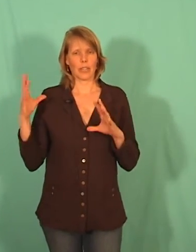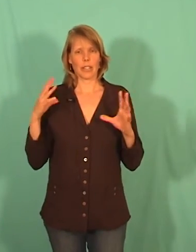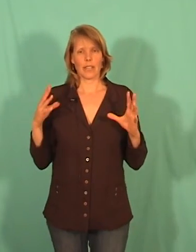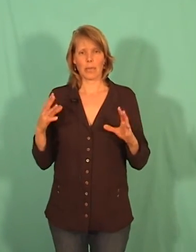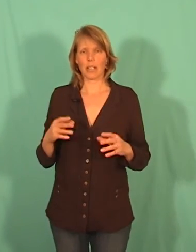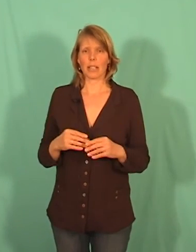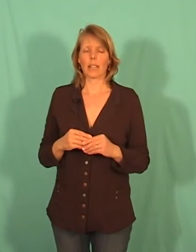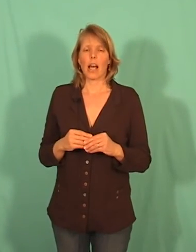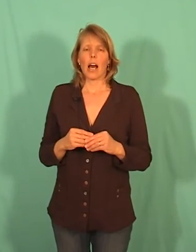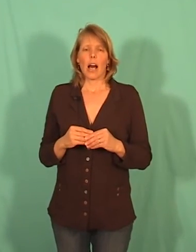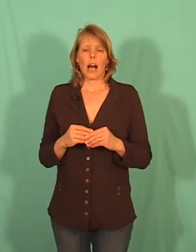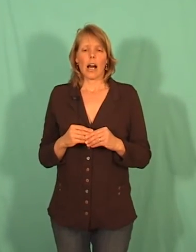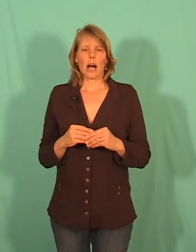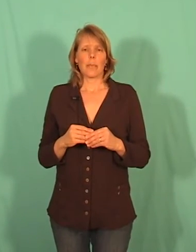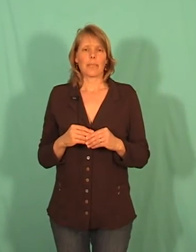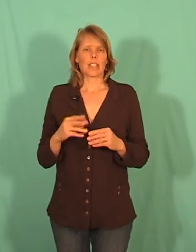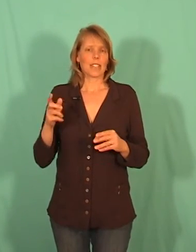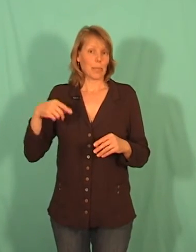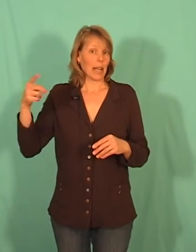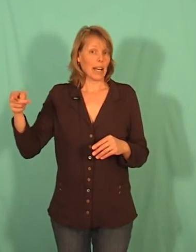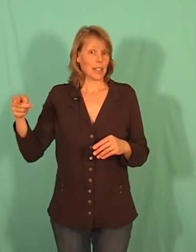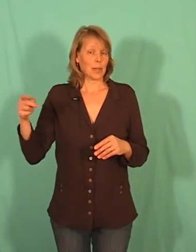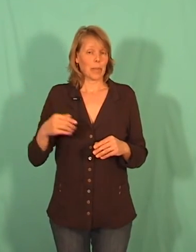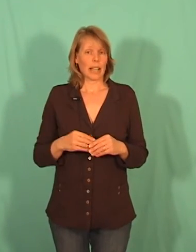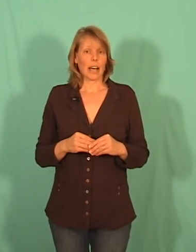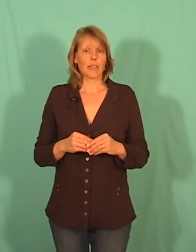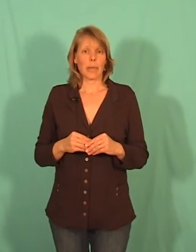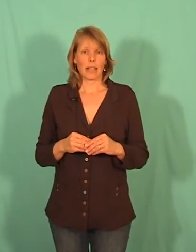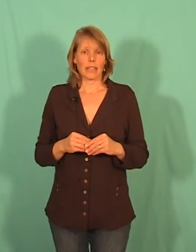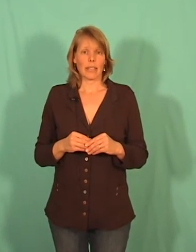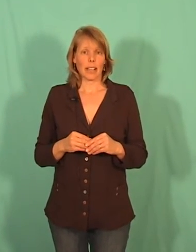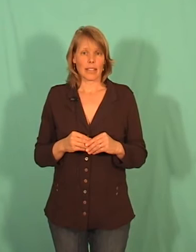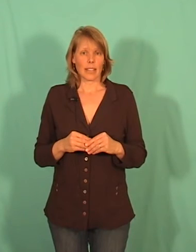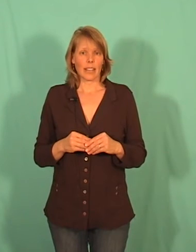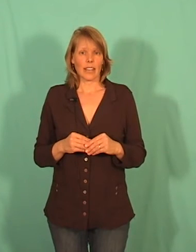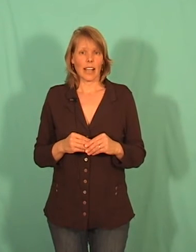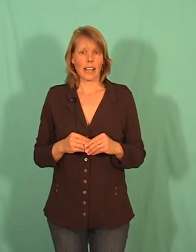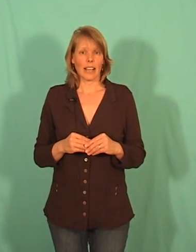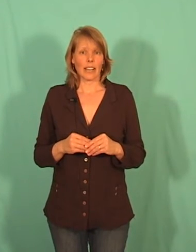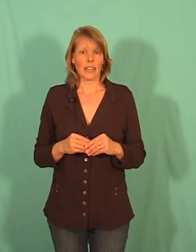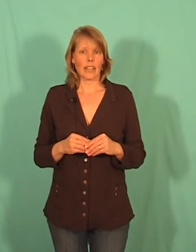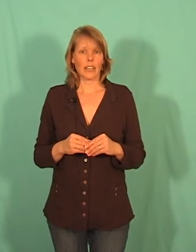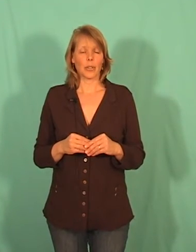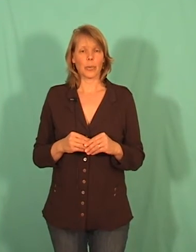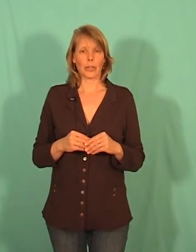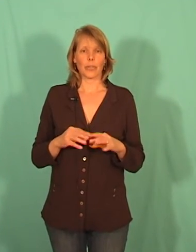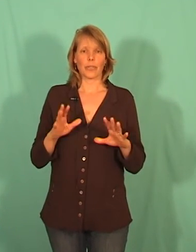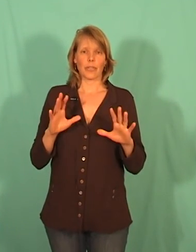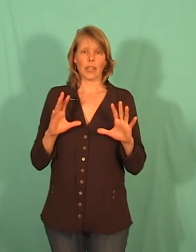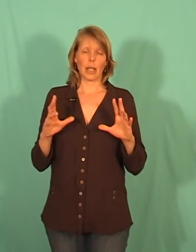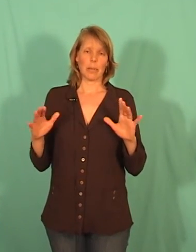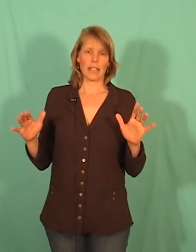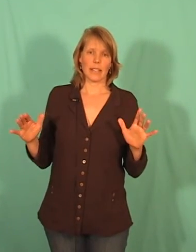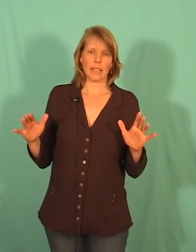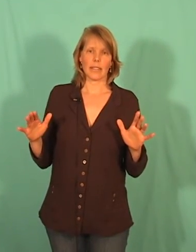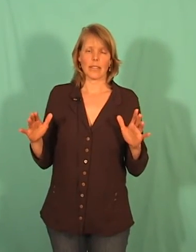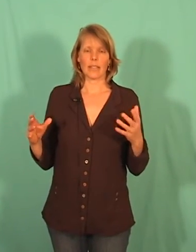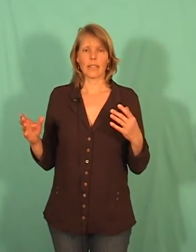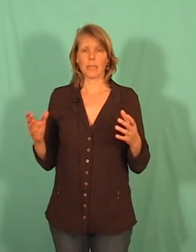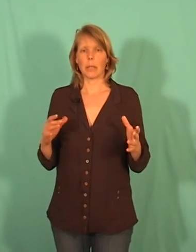name signs. Skip ahead to my alphabet lesson, and you will learn the ABCs and maybe be